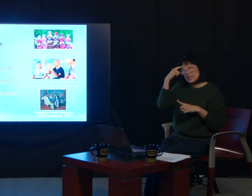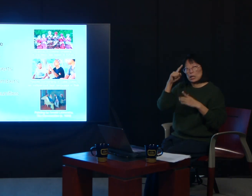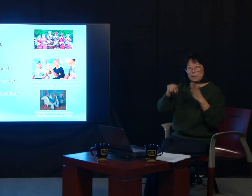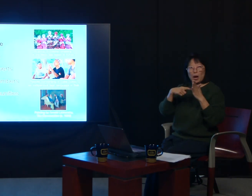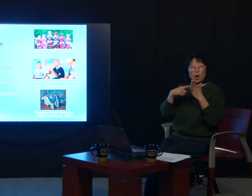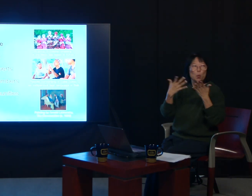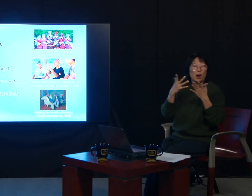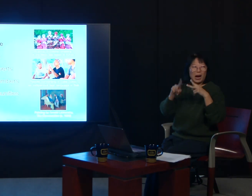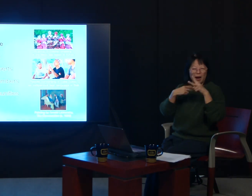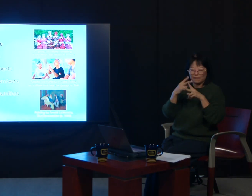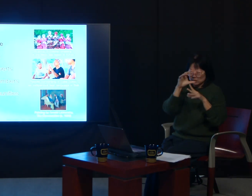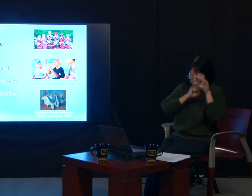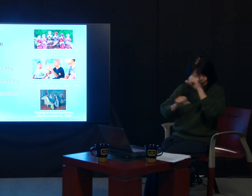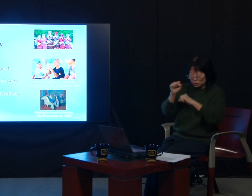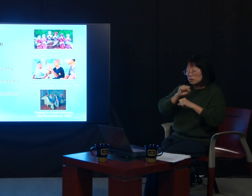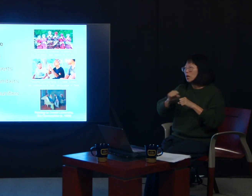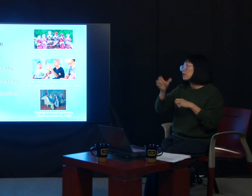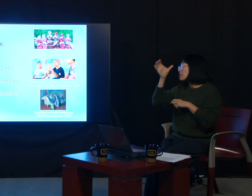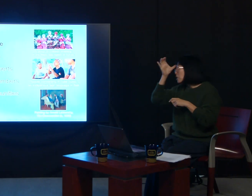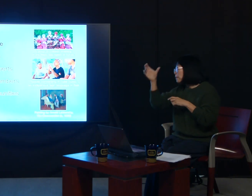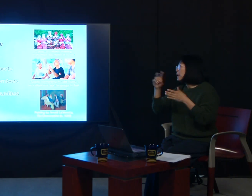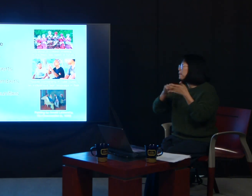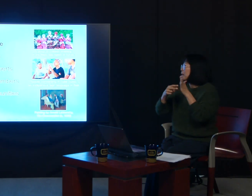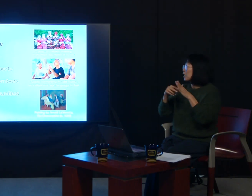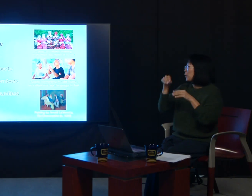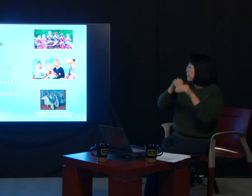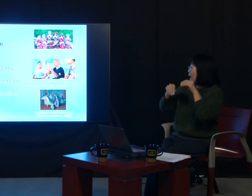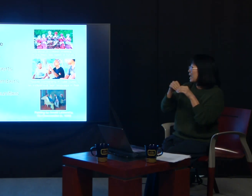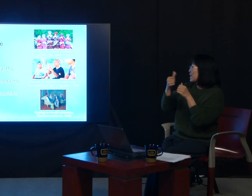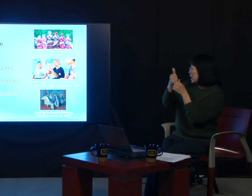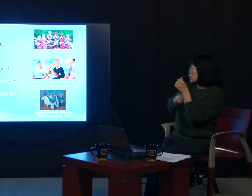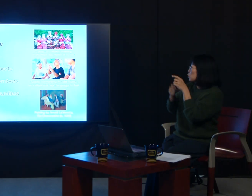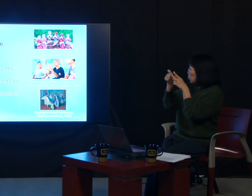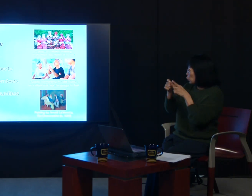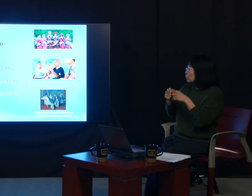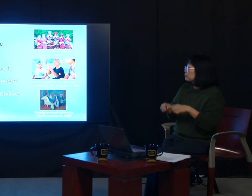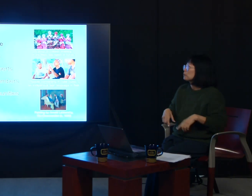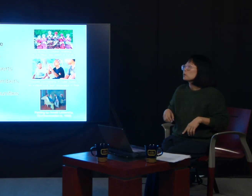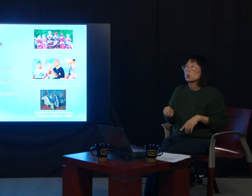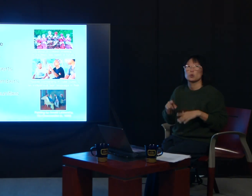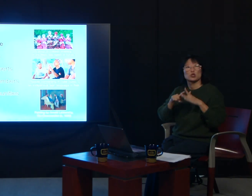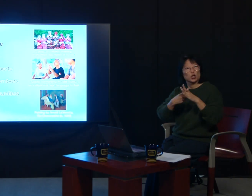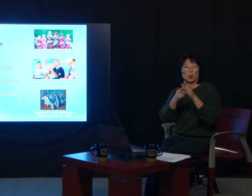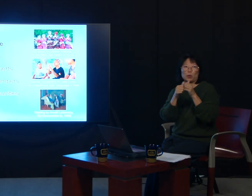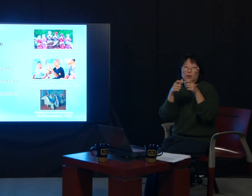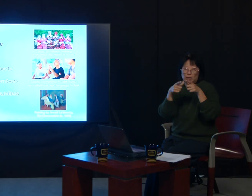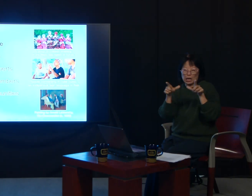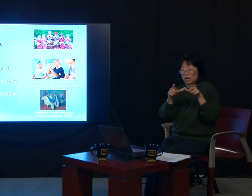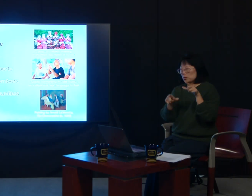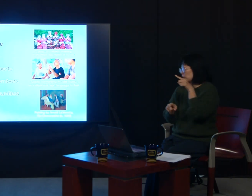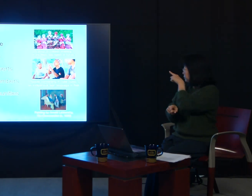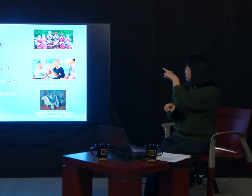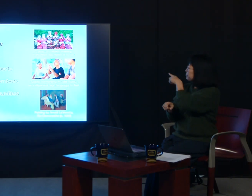about the kind of assumptions and concepts that can be packed into each word, we'll start with the big one, that being